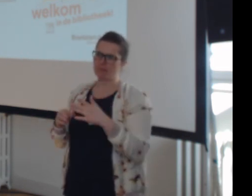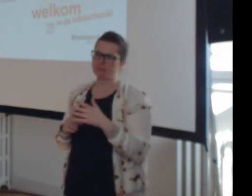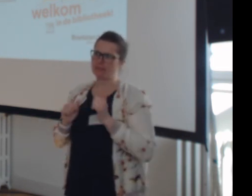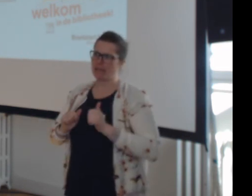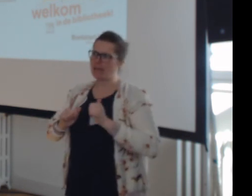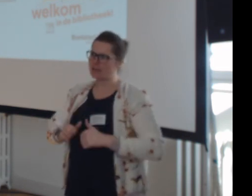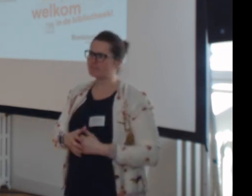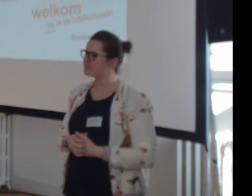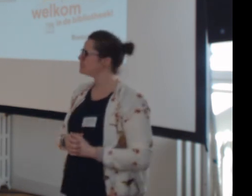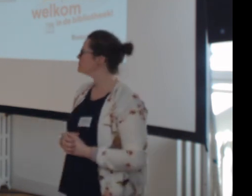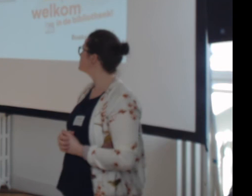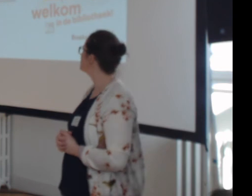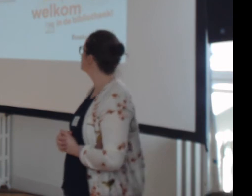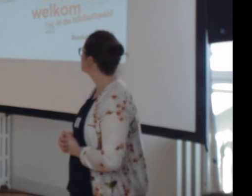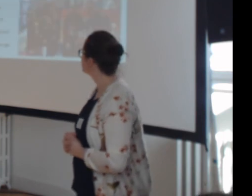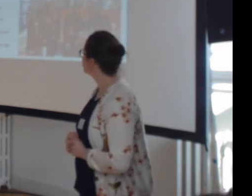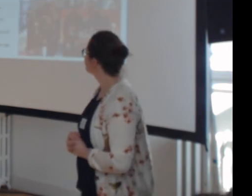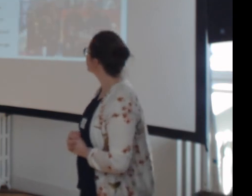our trainings.